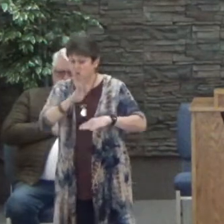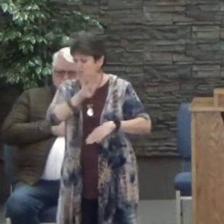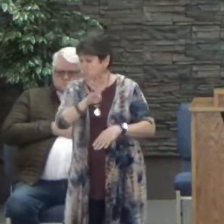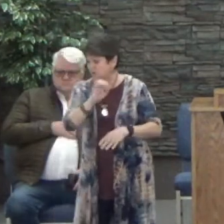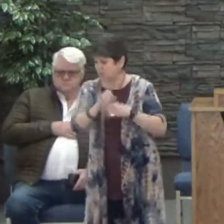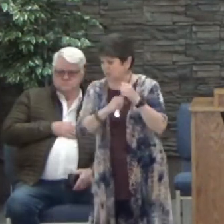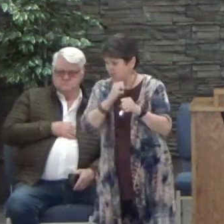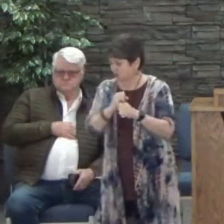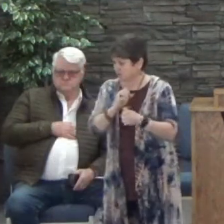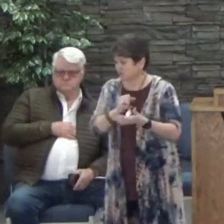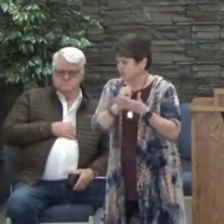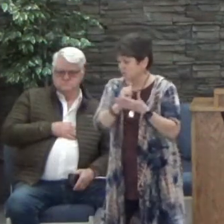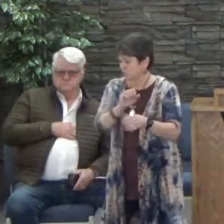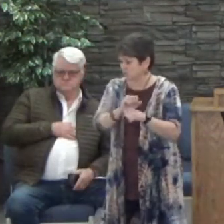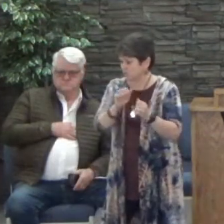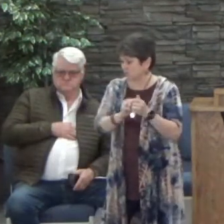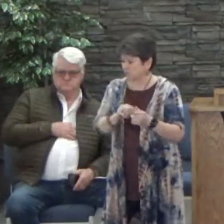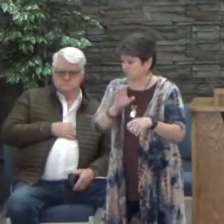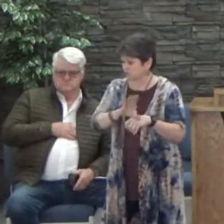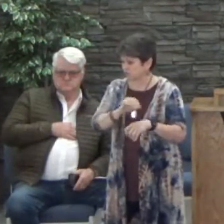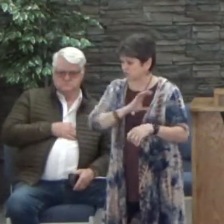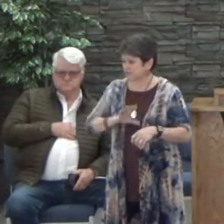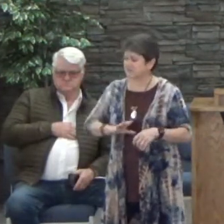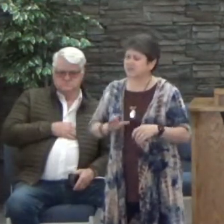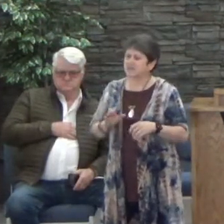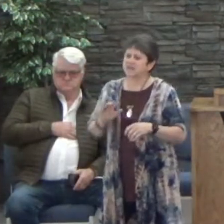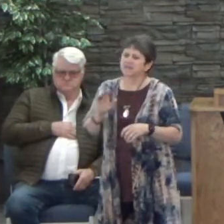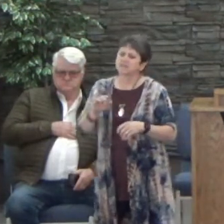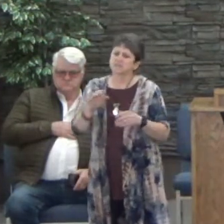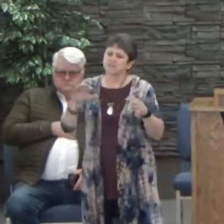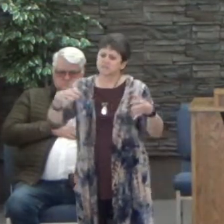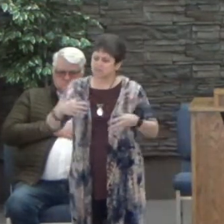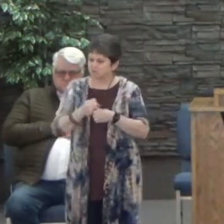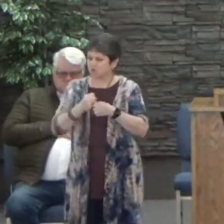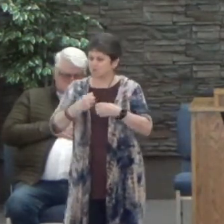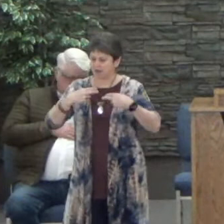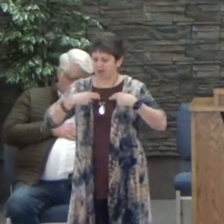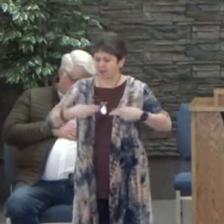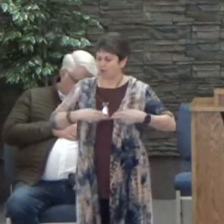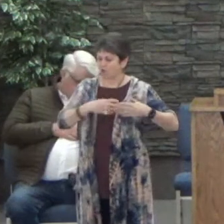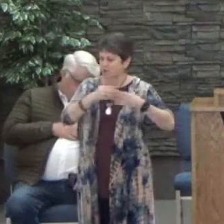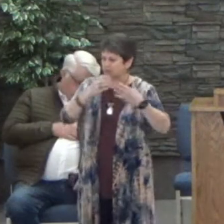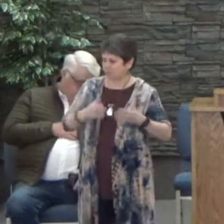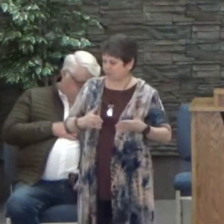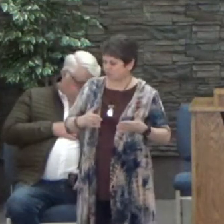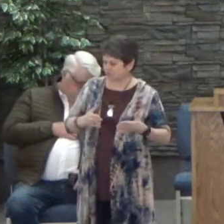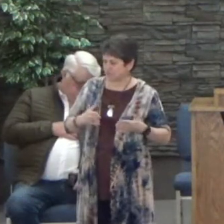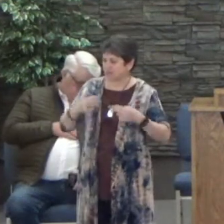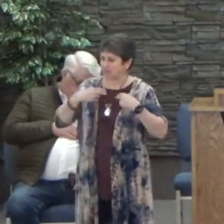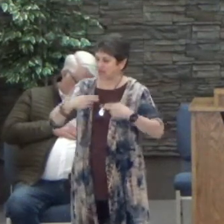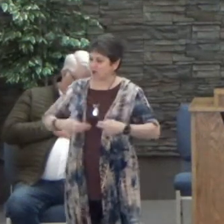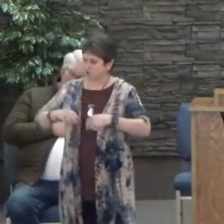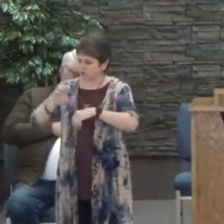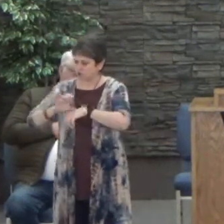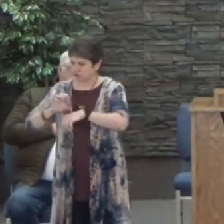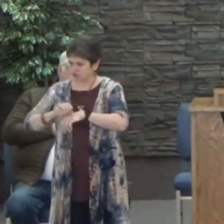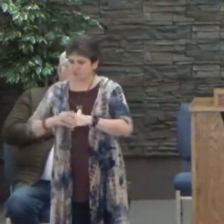Christ. His ministry passion is summed up in a basic conviction: healthy leaders, healthy